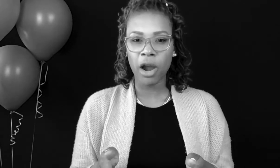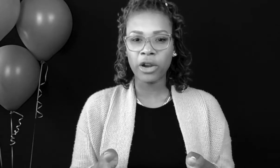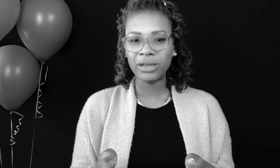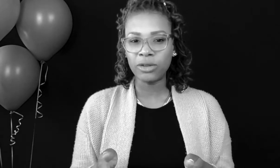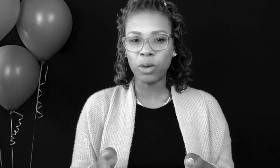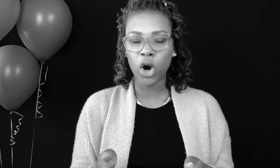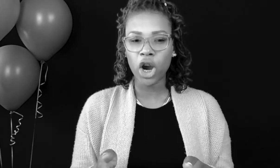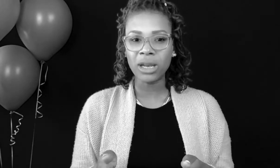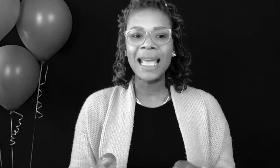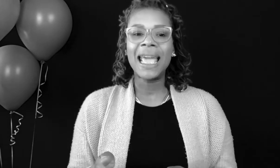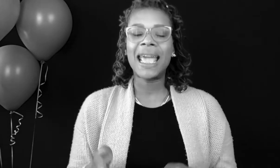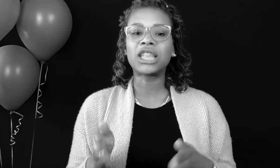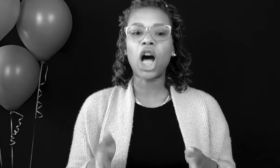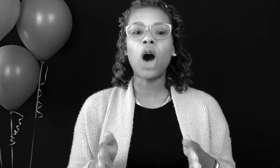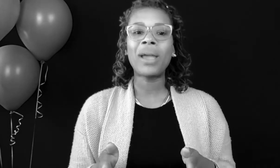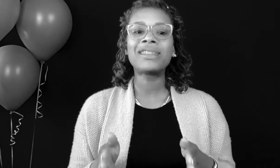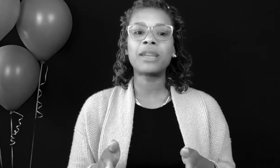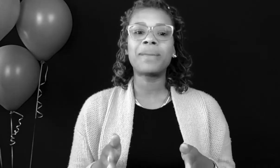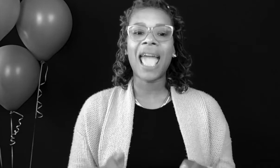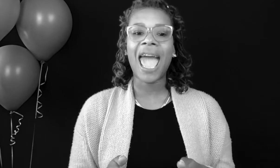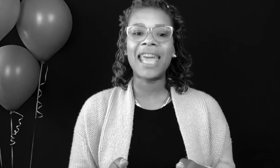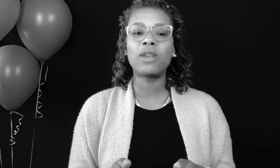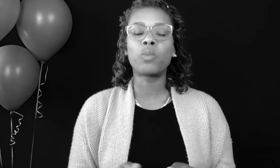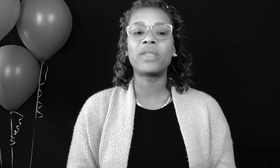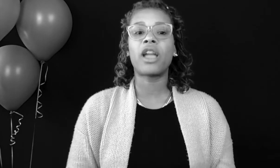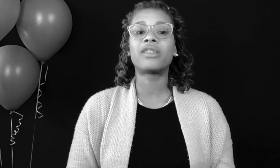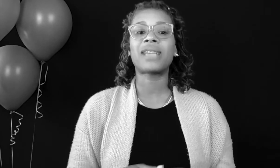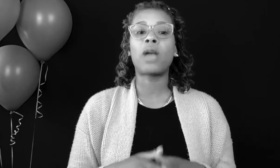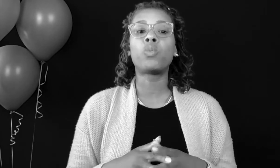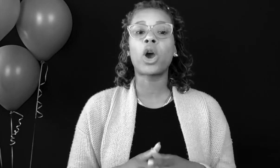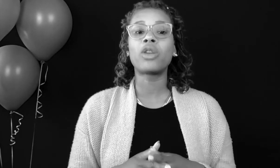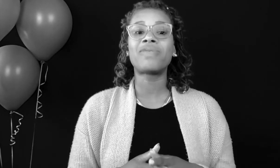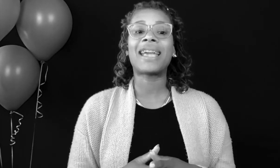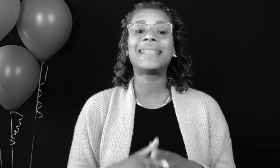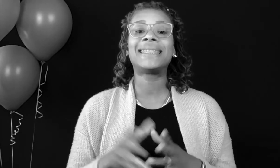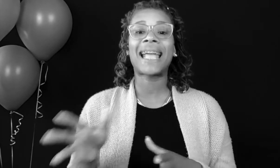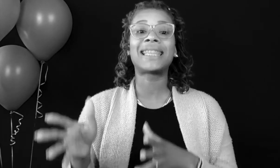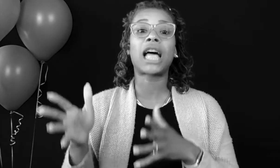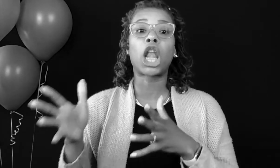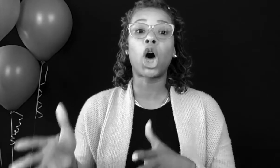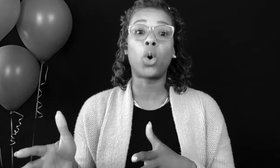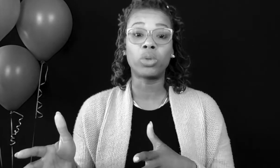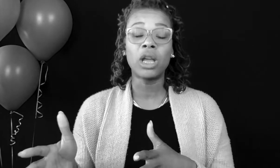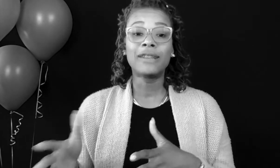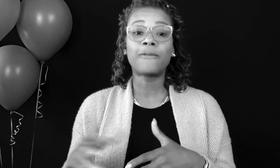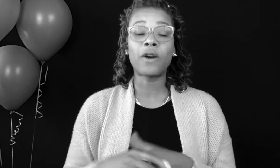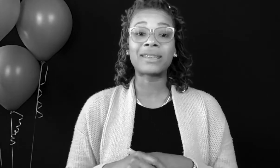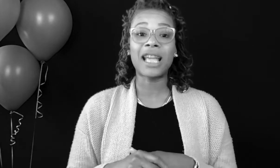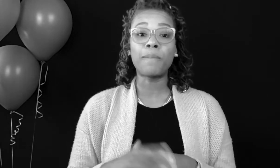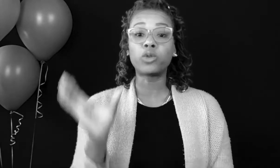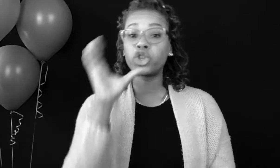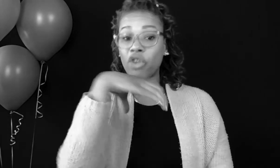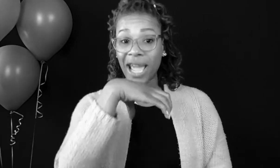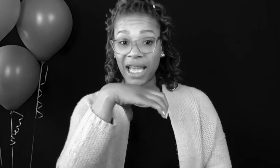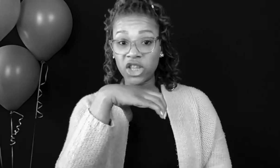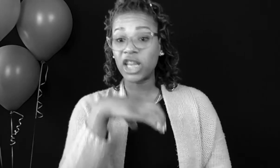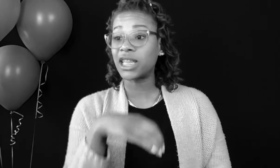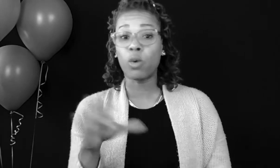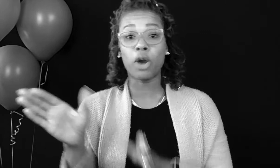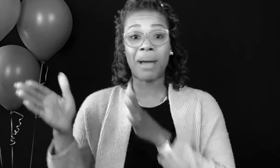to a word, it's always going to be added when there's a word that can stand alone. So, for example, strange is a word by